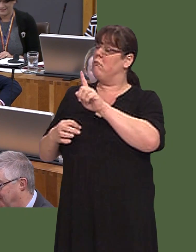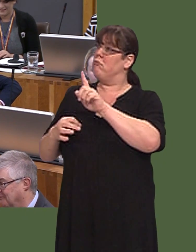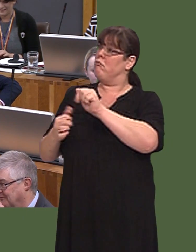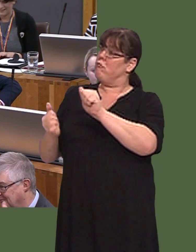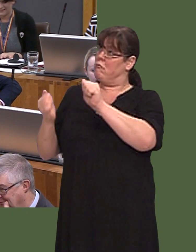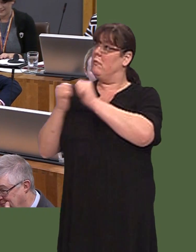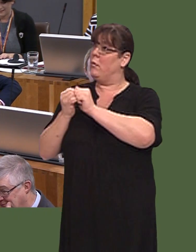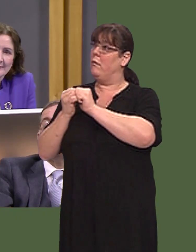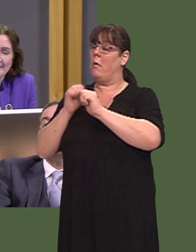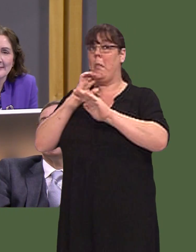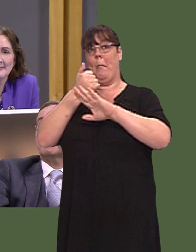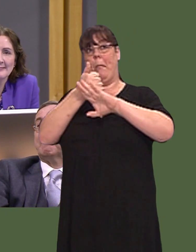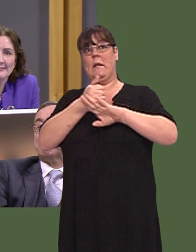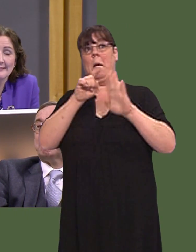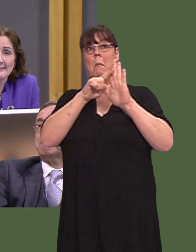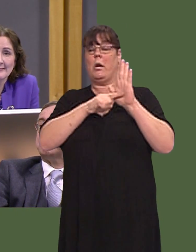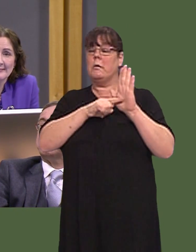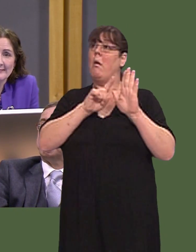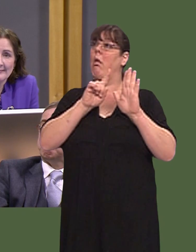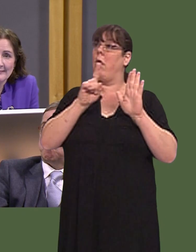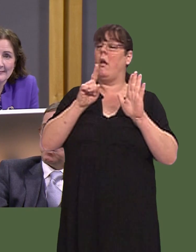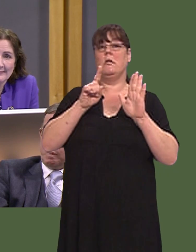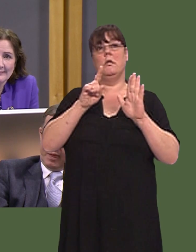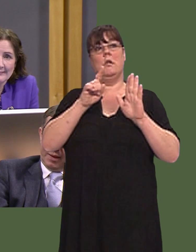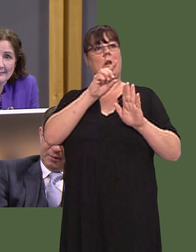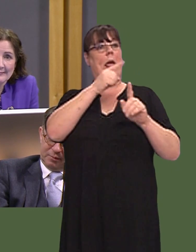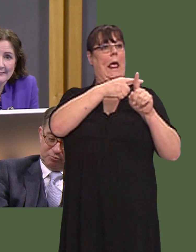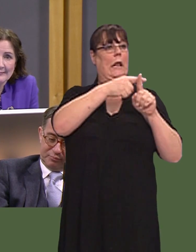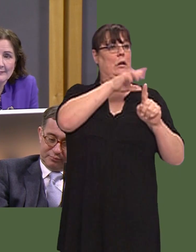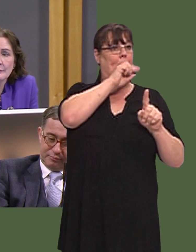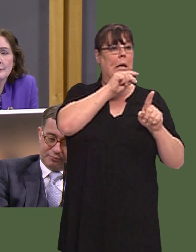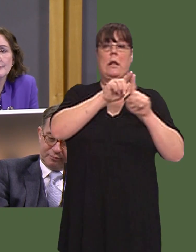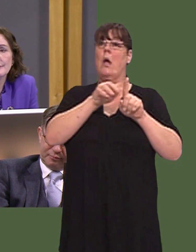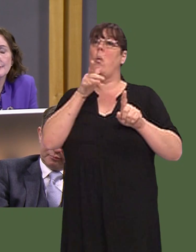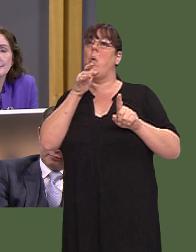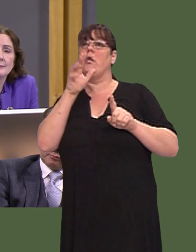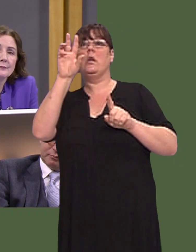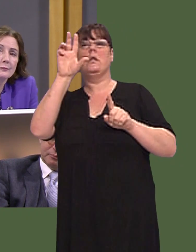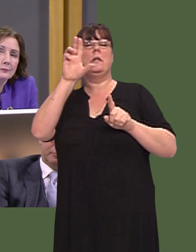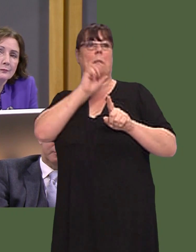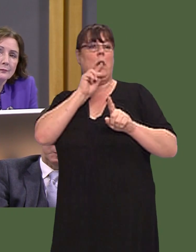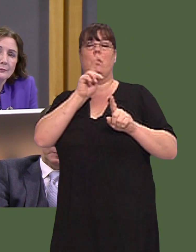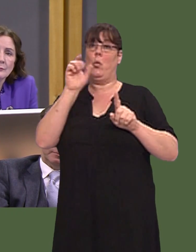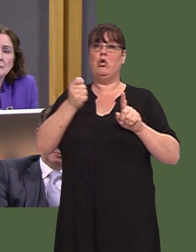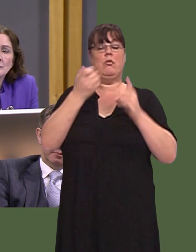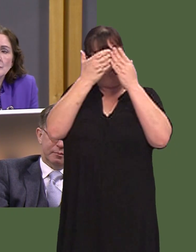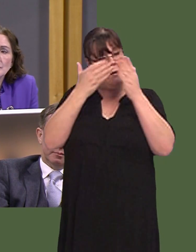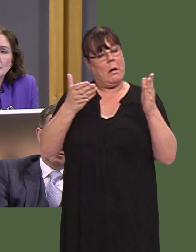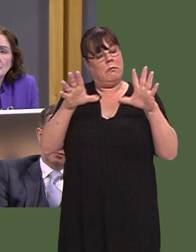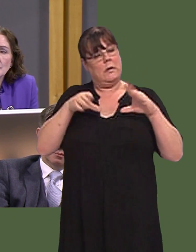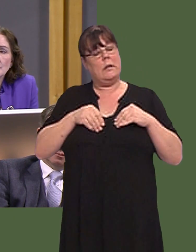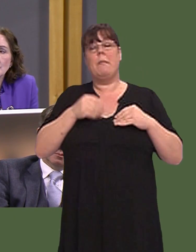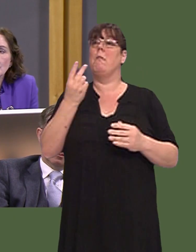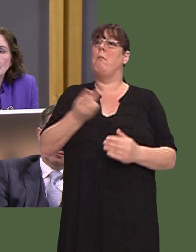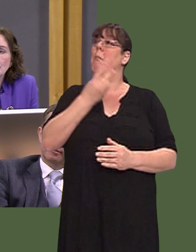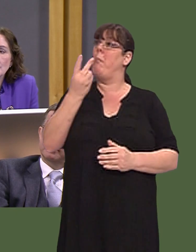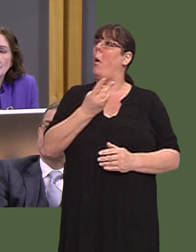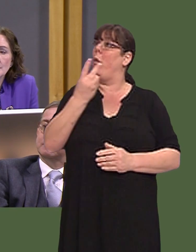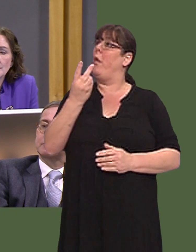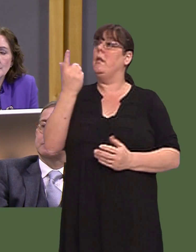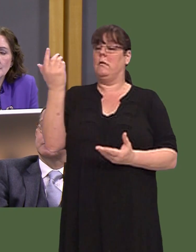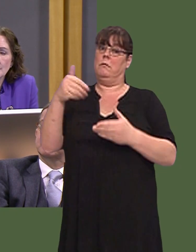your watch, education has either gone backwards or stood still. That's a fact. That's Estin, and that is the PISA results, First Minister. That is a